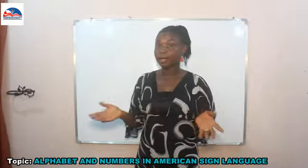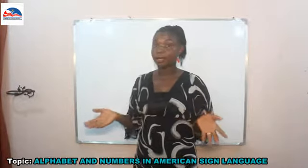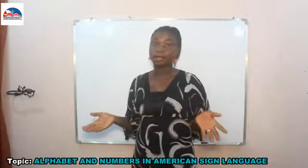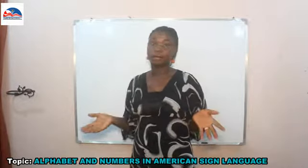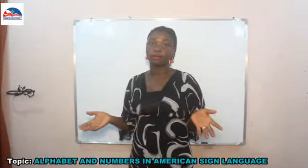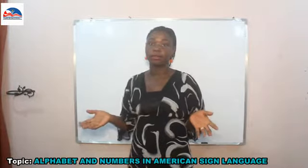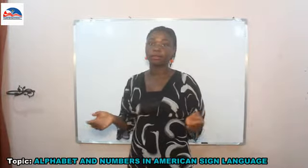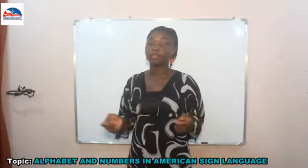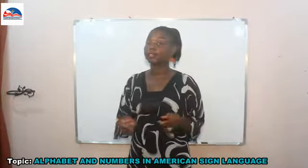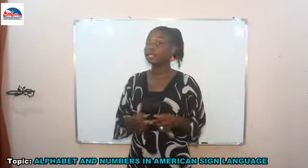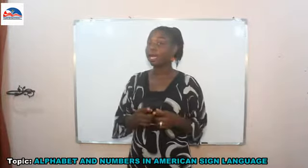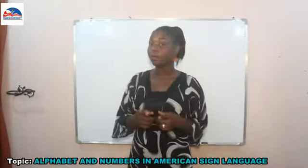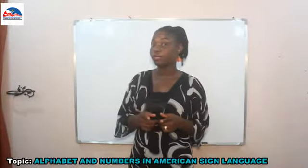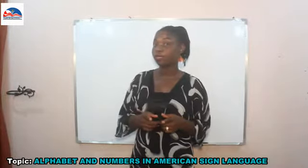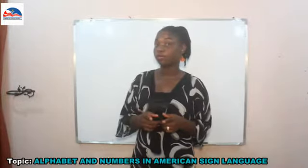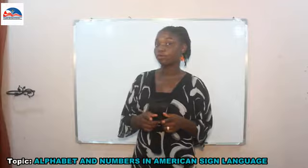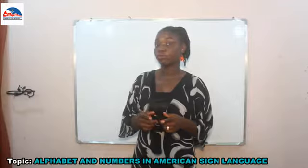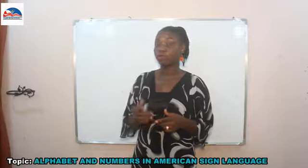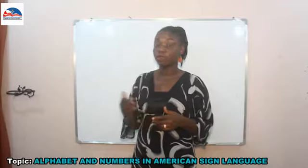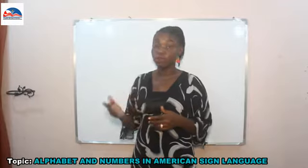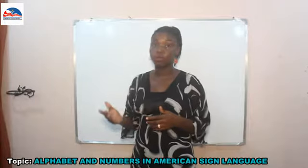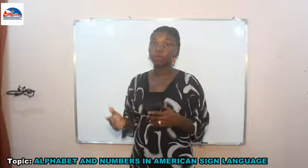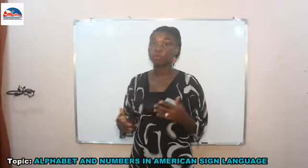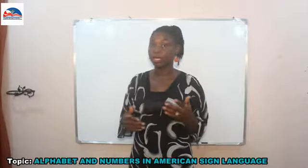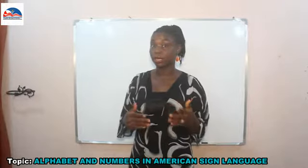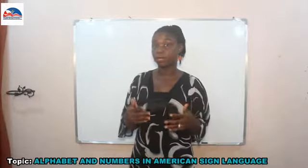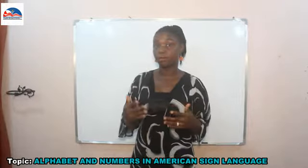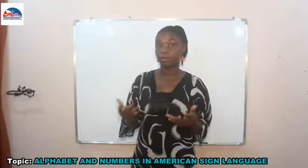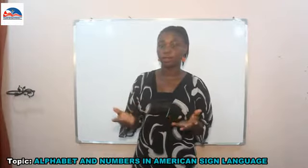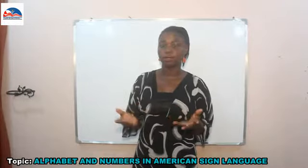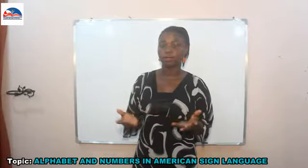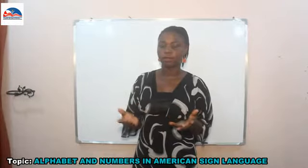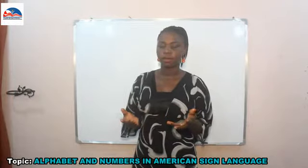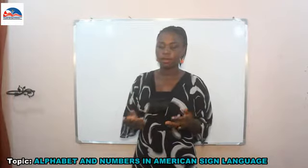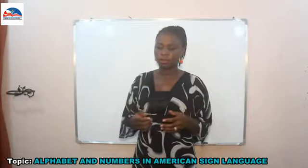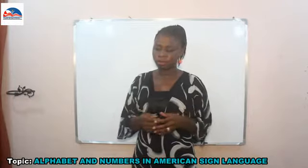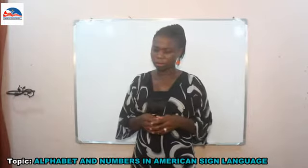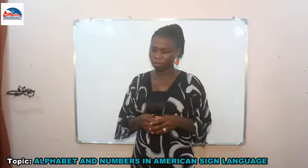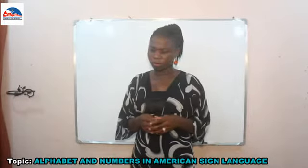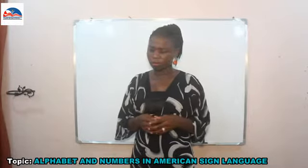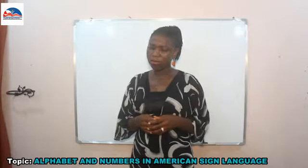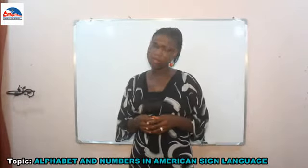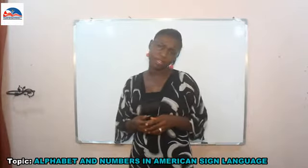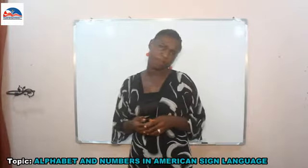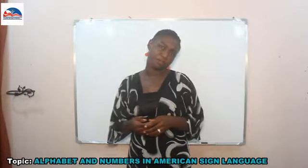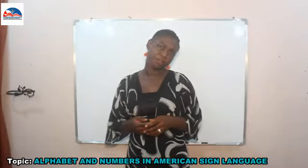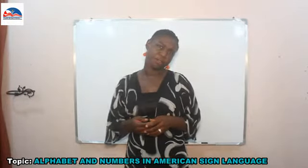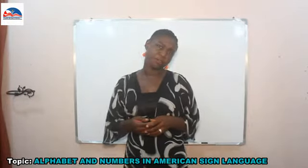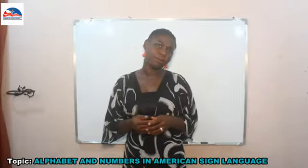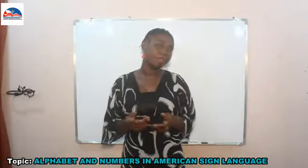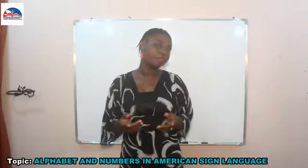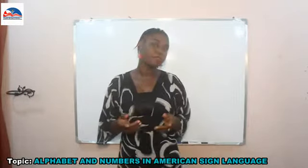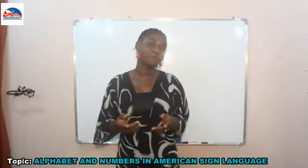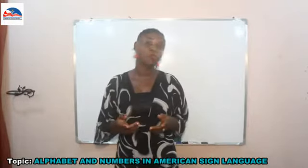Sign Language? It is a language we use to communicate with the deaf. But come to think of it, what if you're